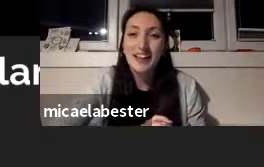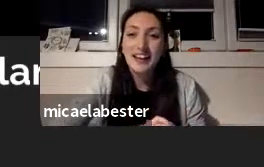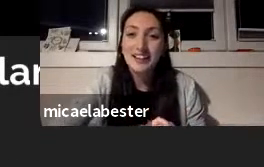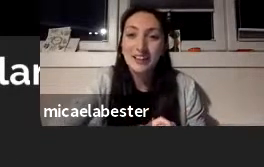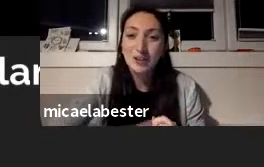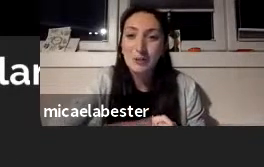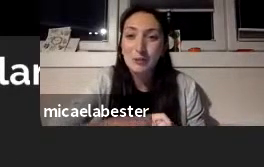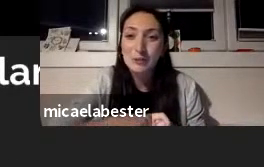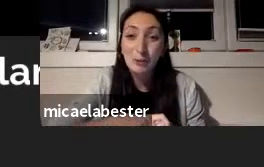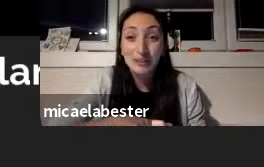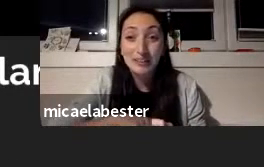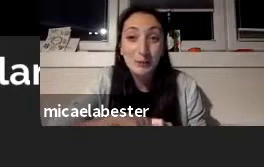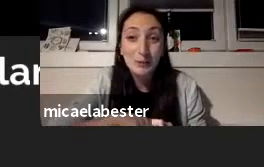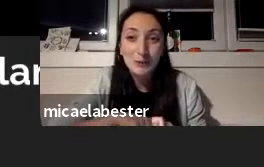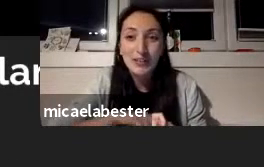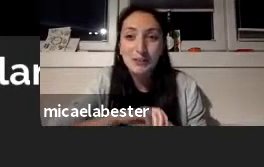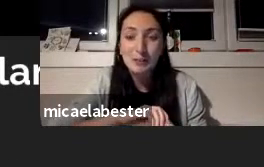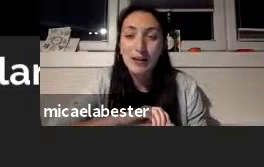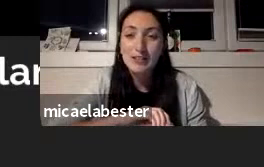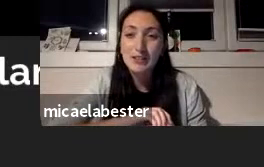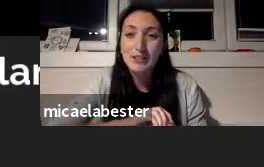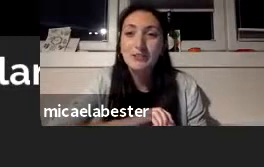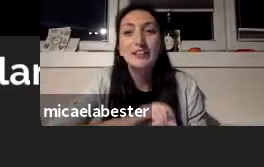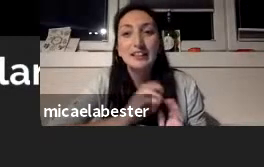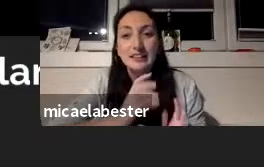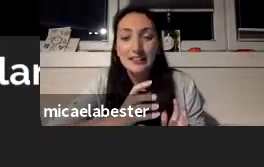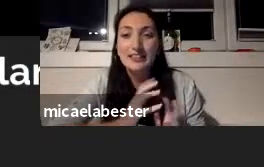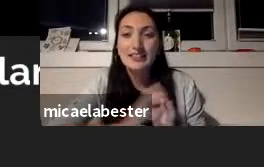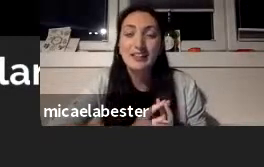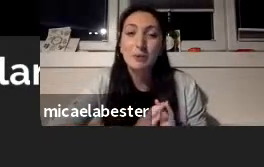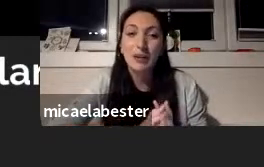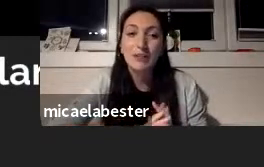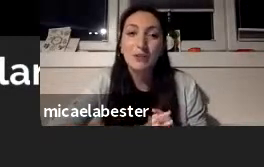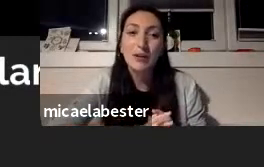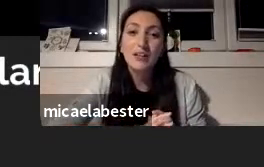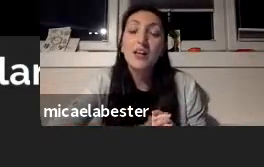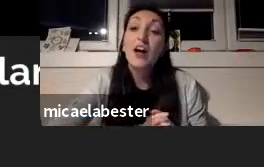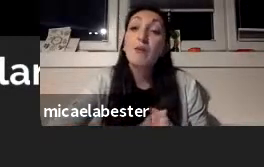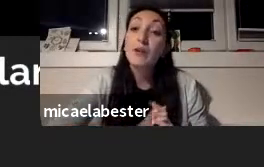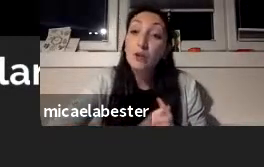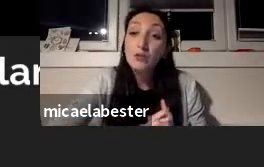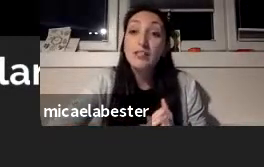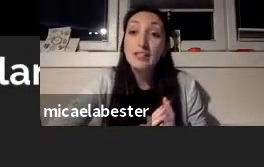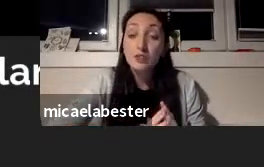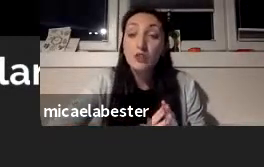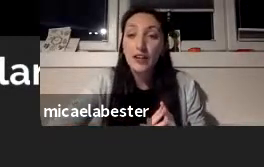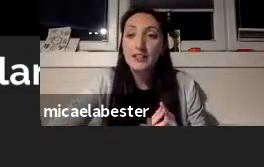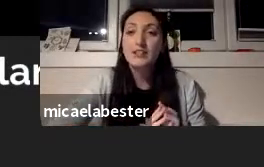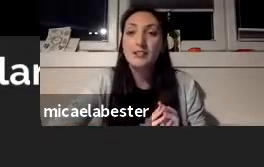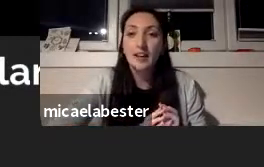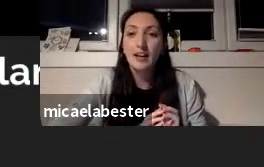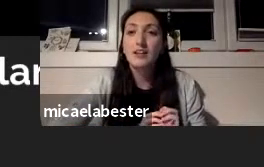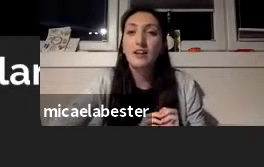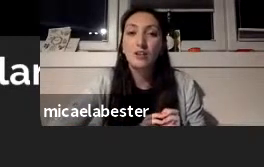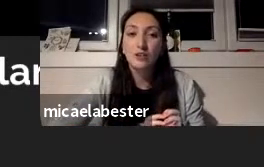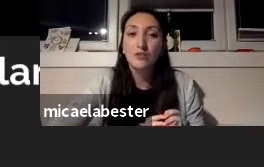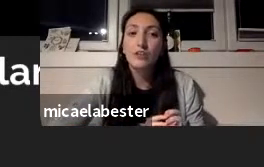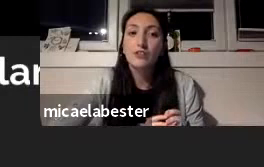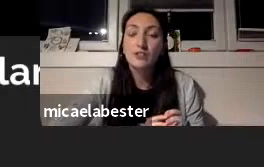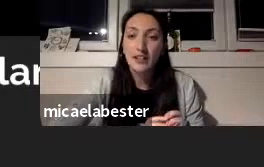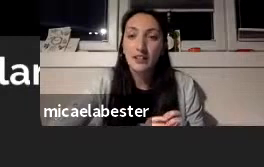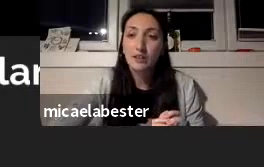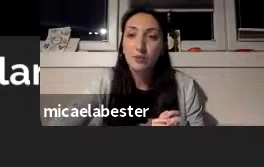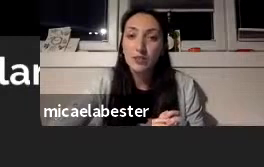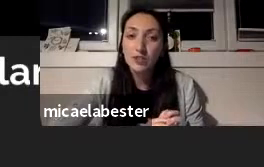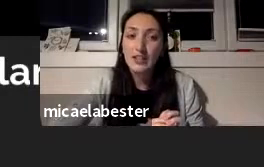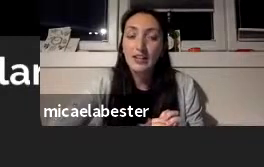to design a global spoken language with Esperanto. Didn't work out so well. We also did try to design a